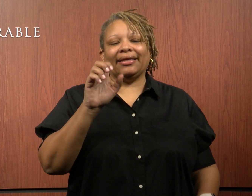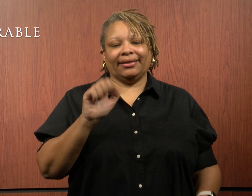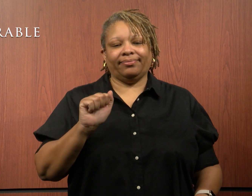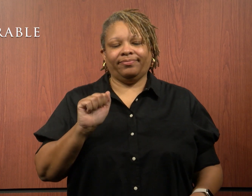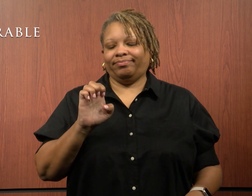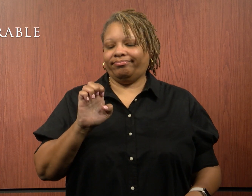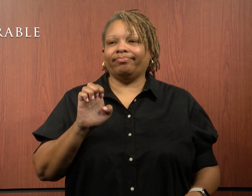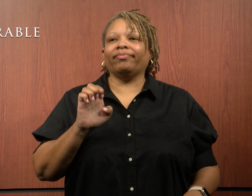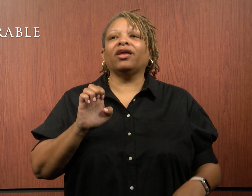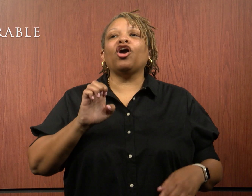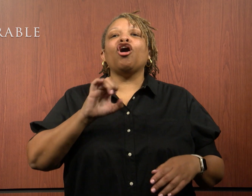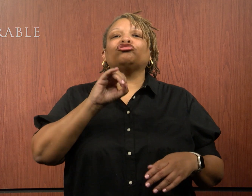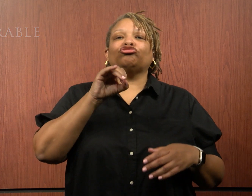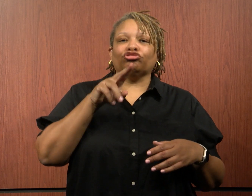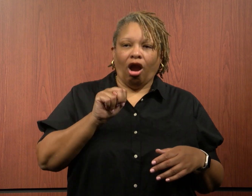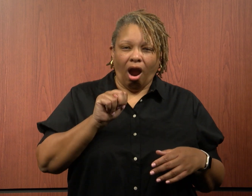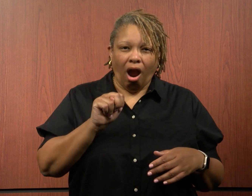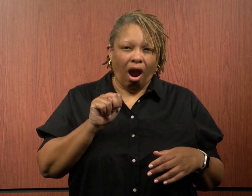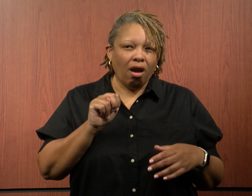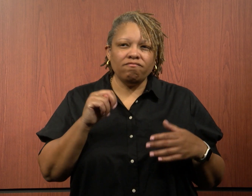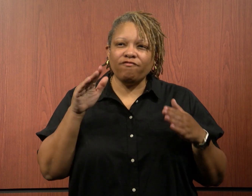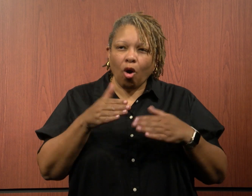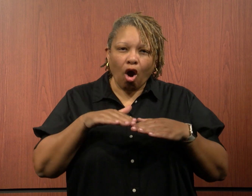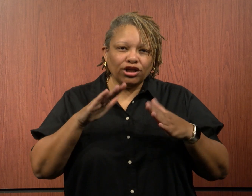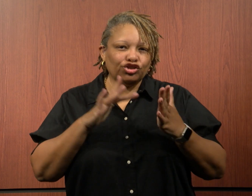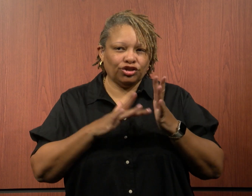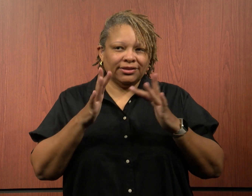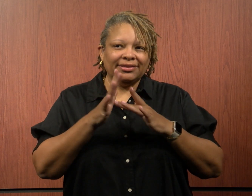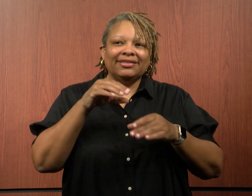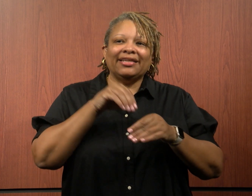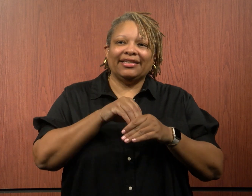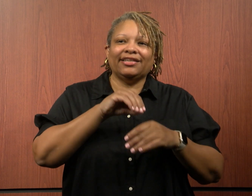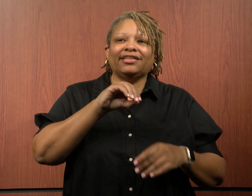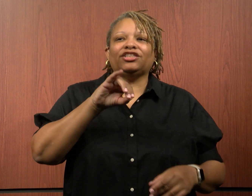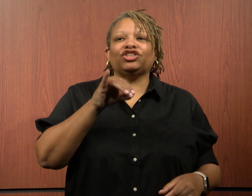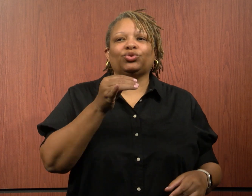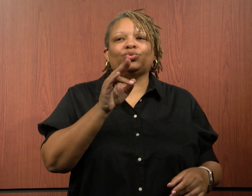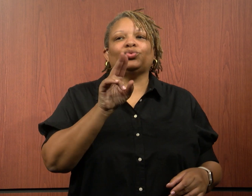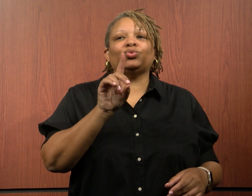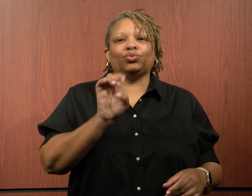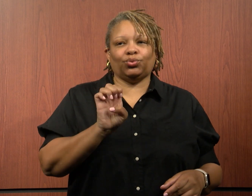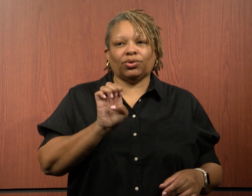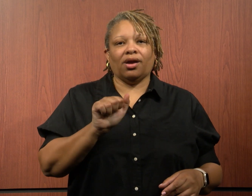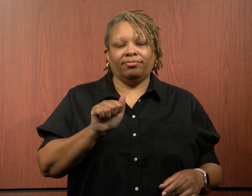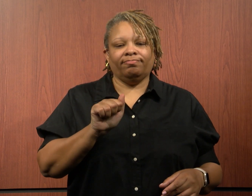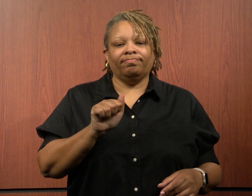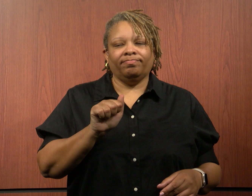numerous parables, while John records none. These differences between John and the Synoptic